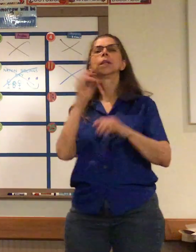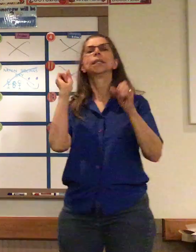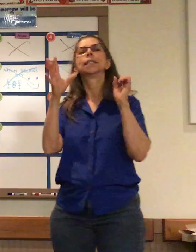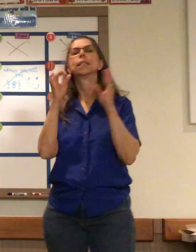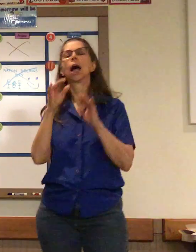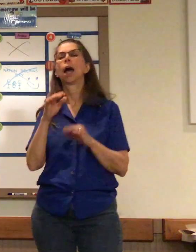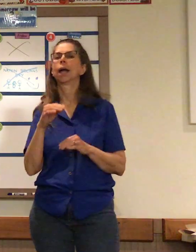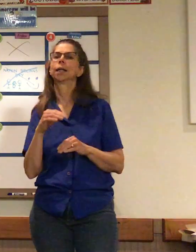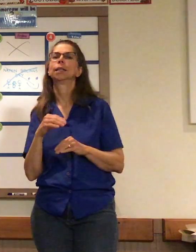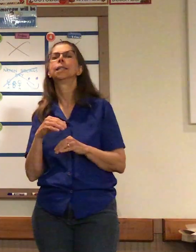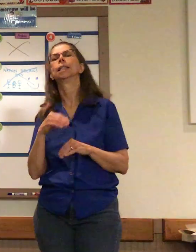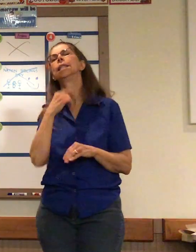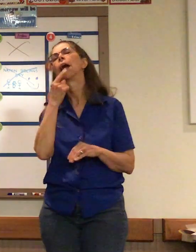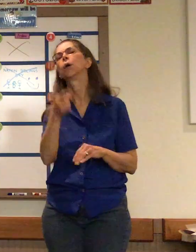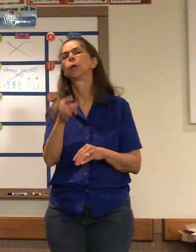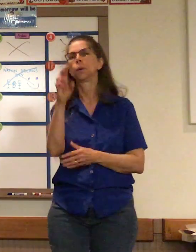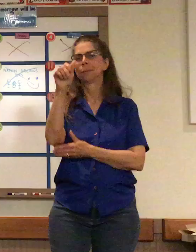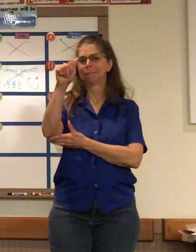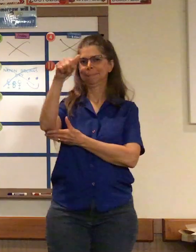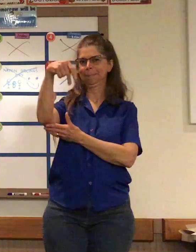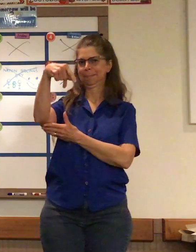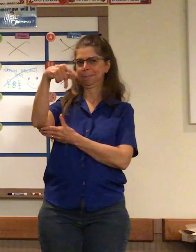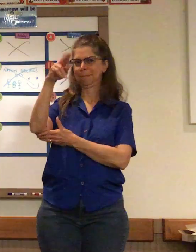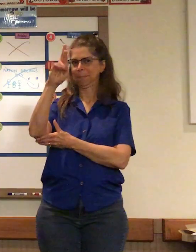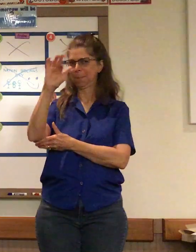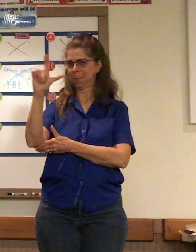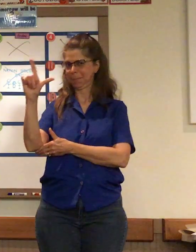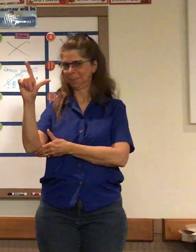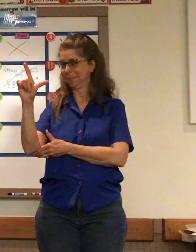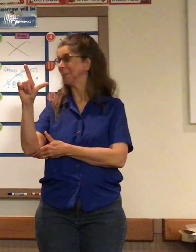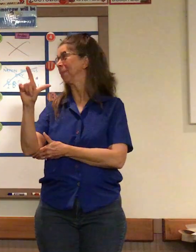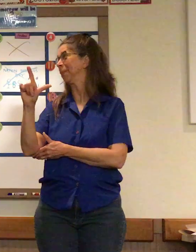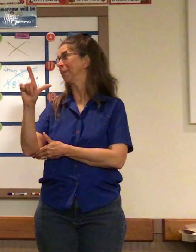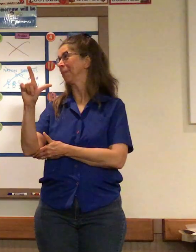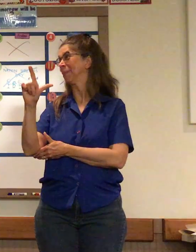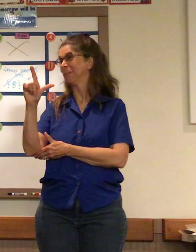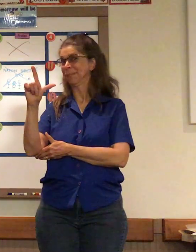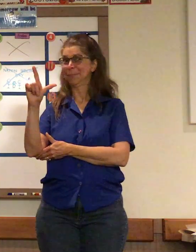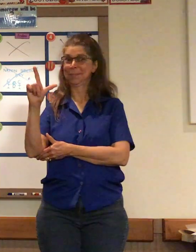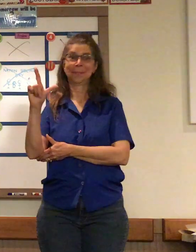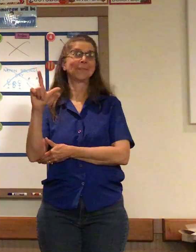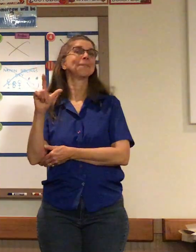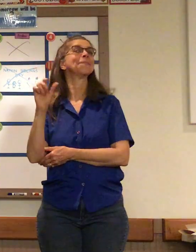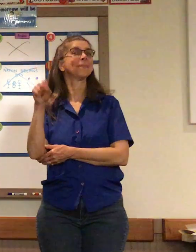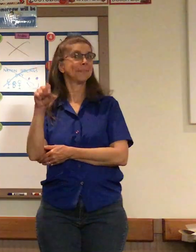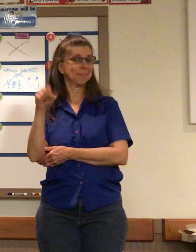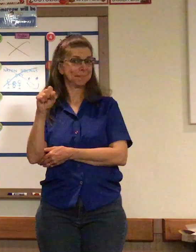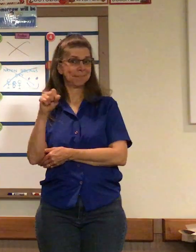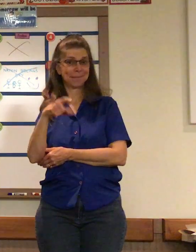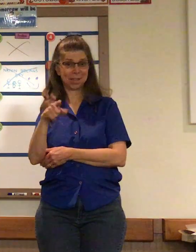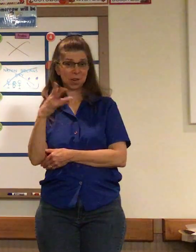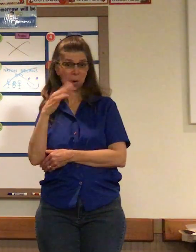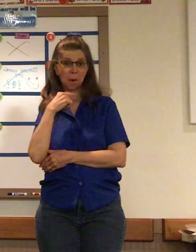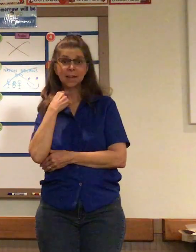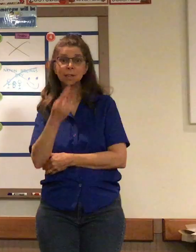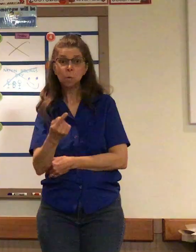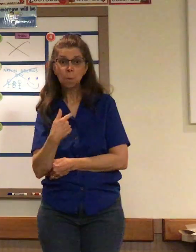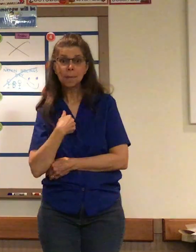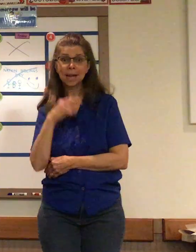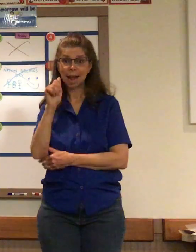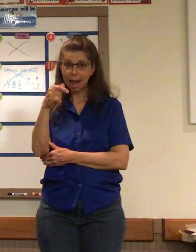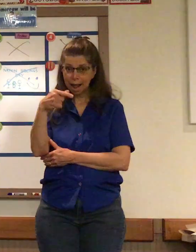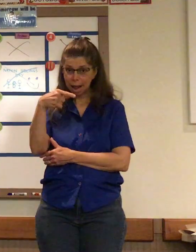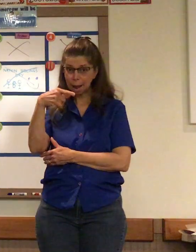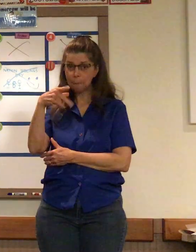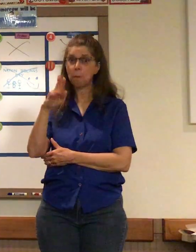to give you guys a hint. It's the month of April. If you said April,